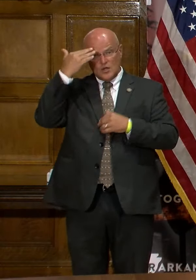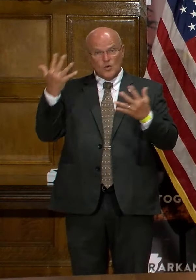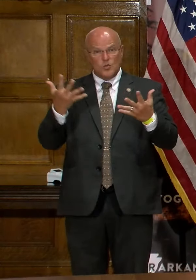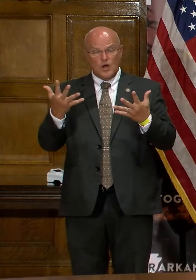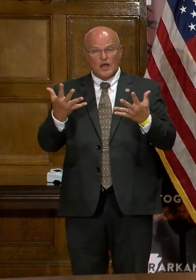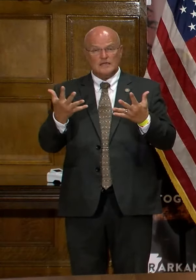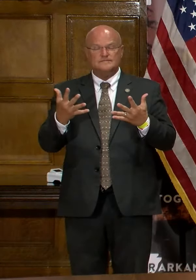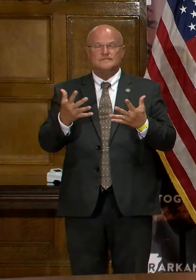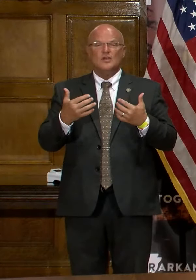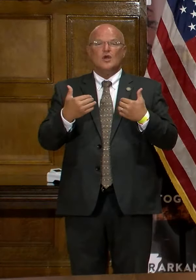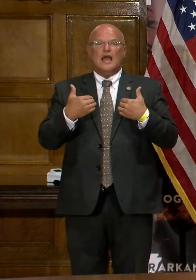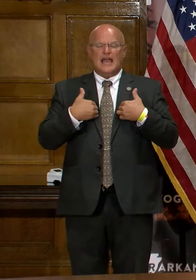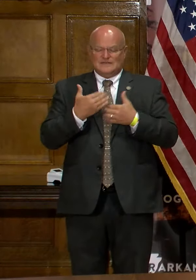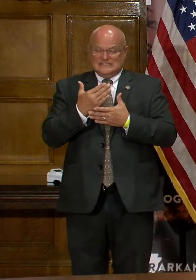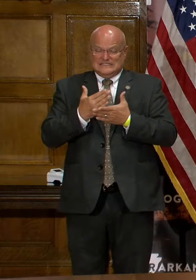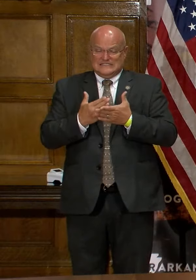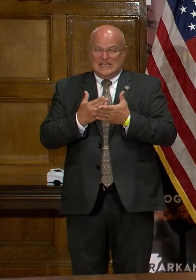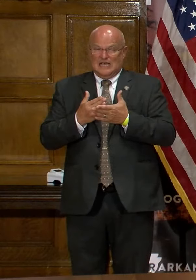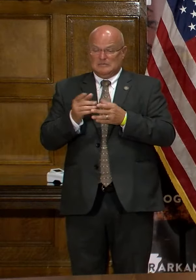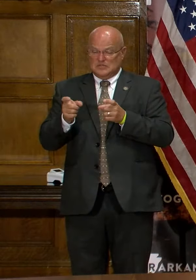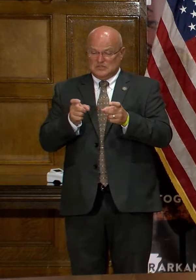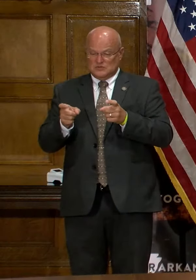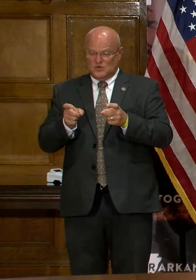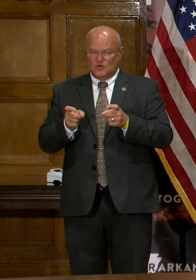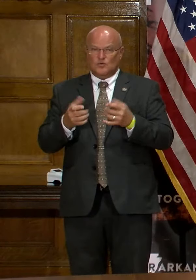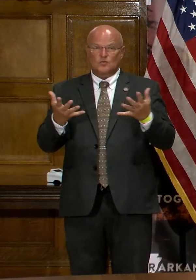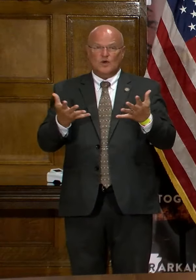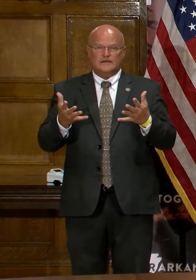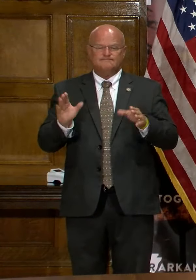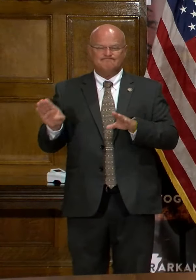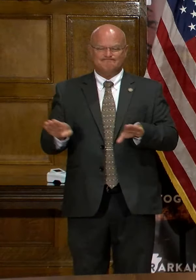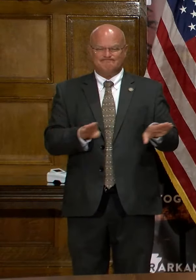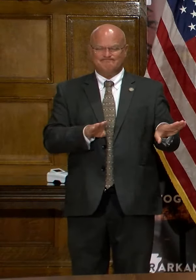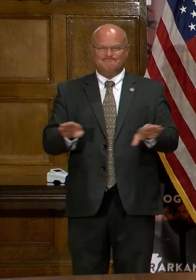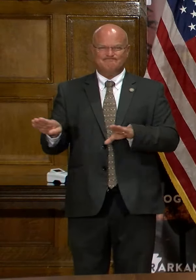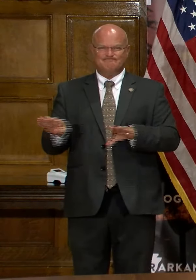have certain things under our control, and that is our behavior.